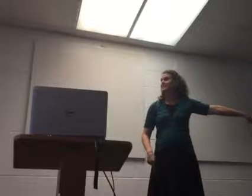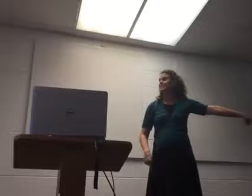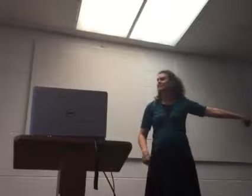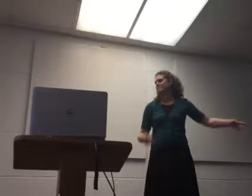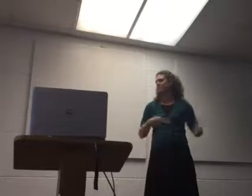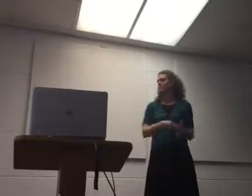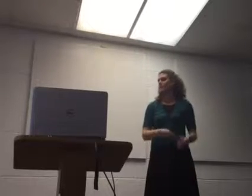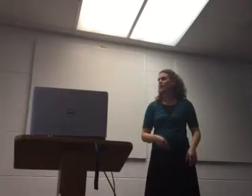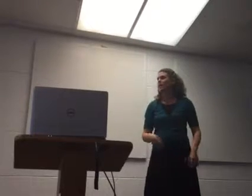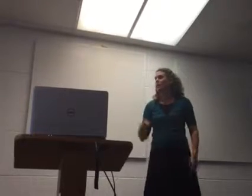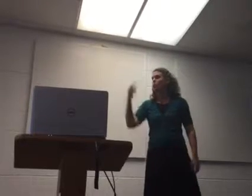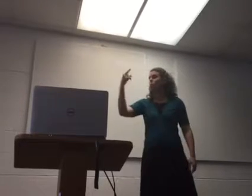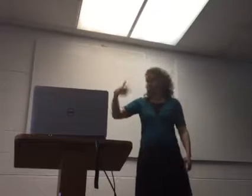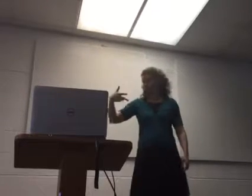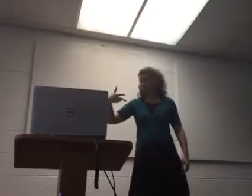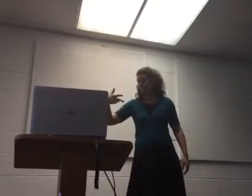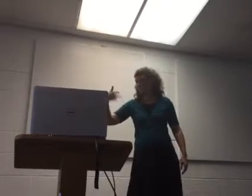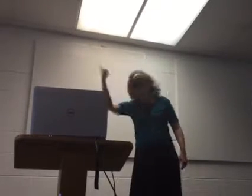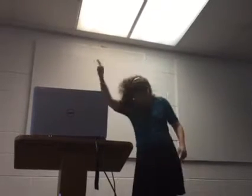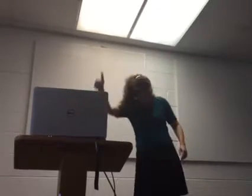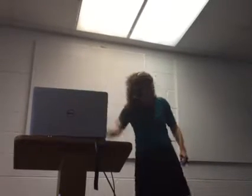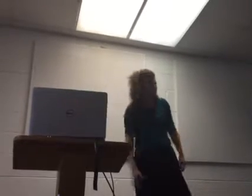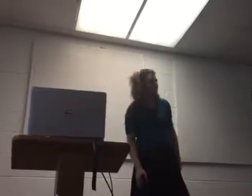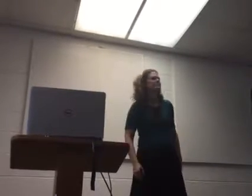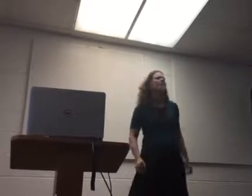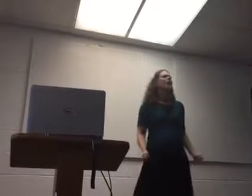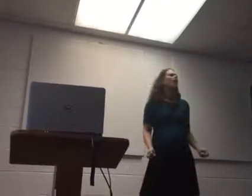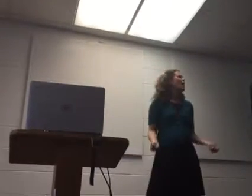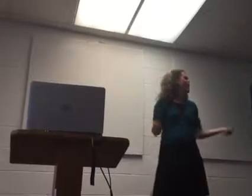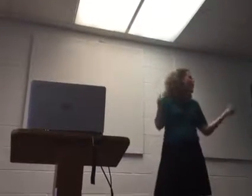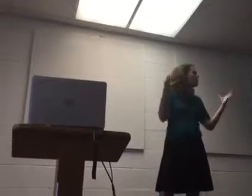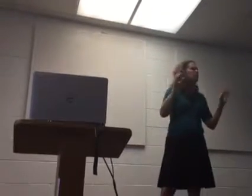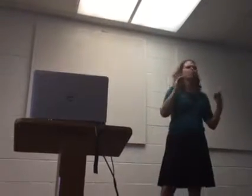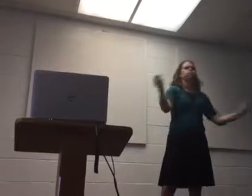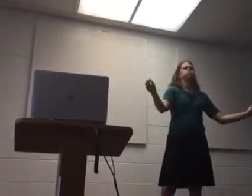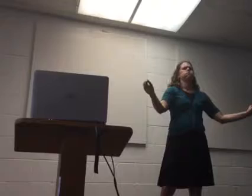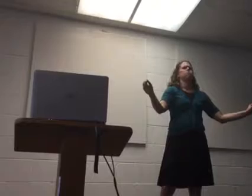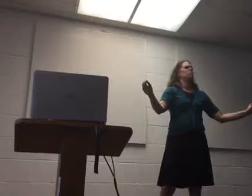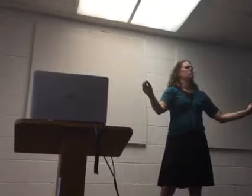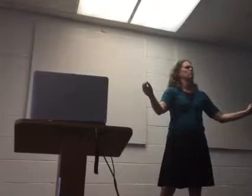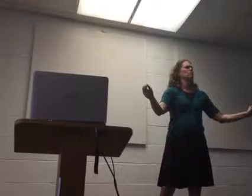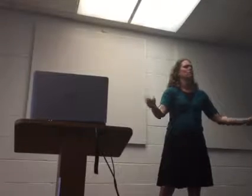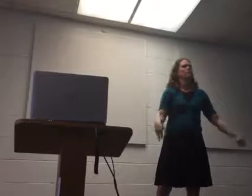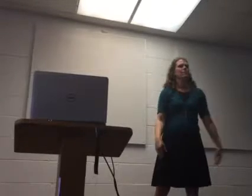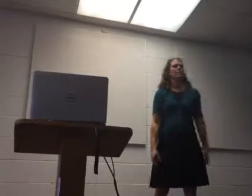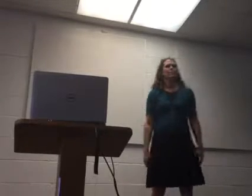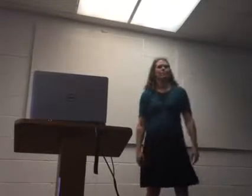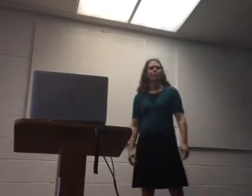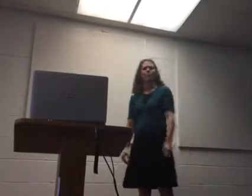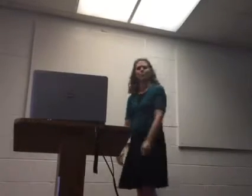Yeah, these are the answers right here. You're saying 1/3? Okay. How many feel D?